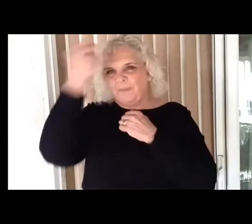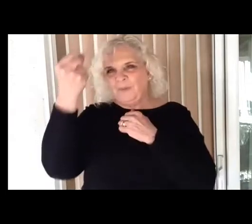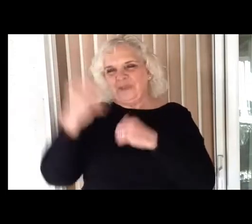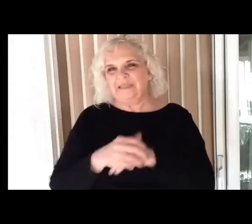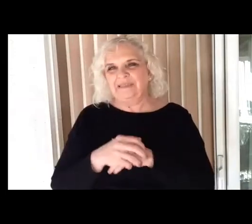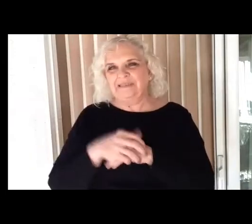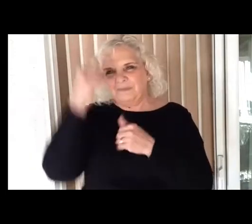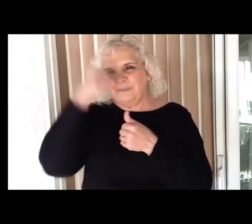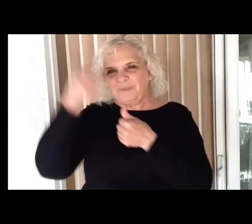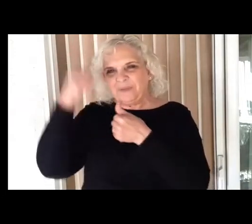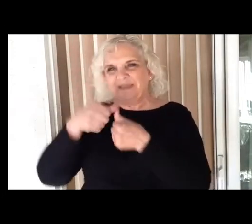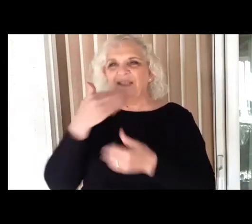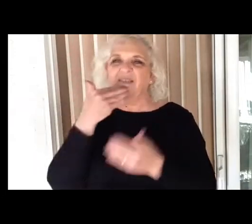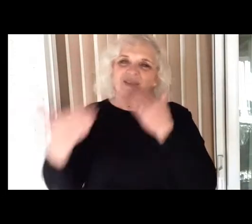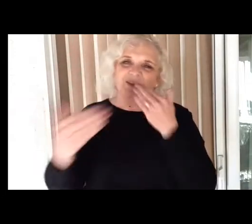Thank you.